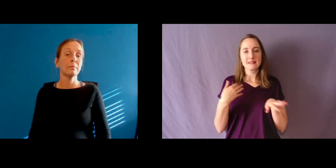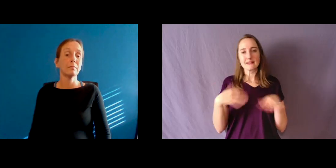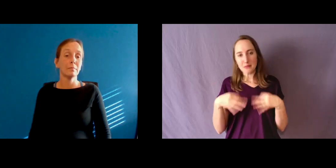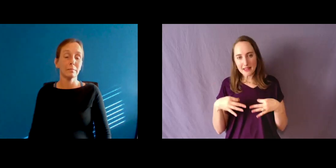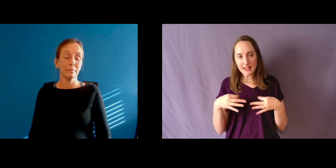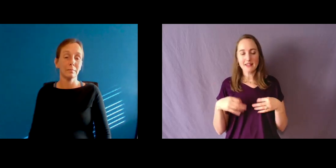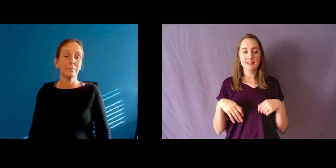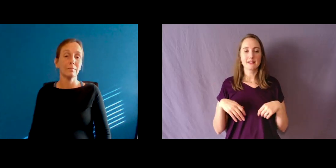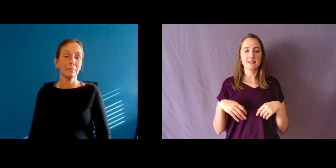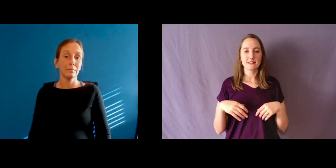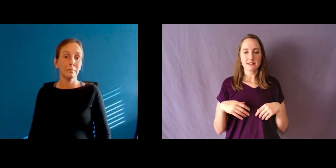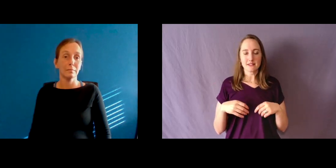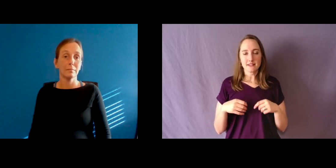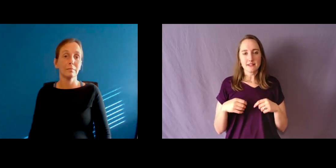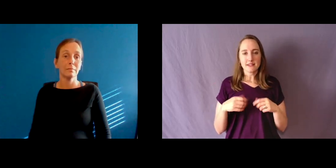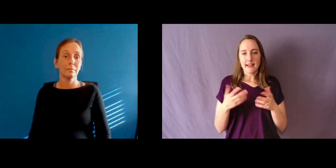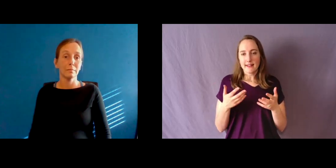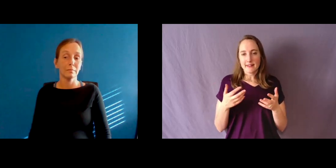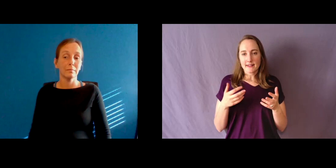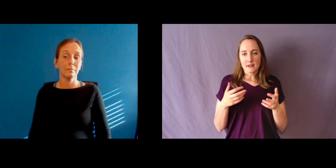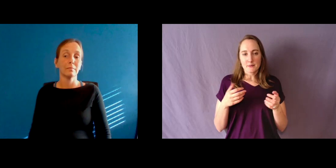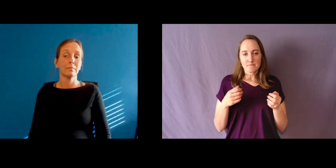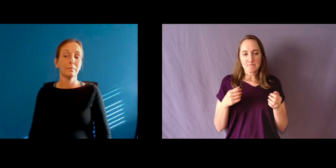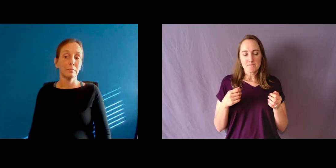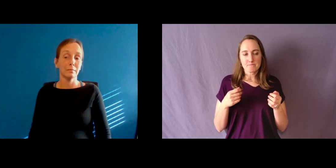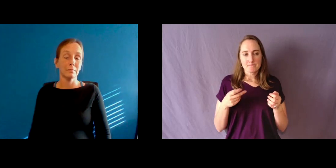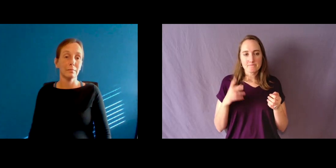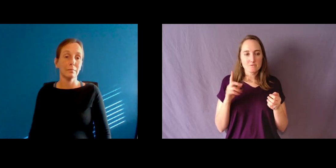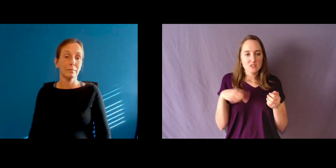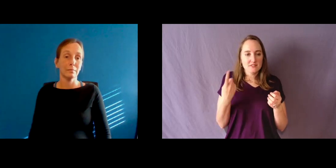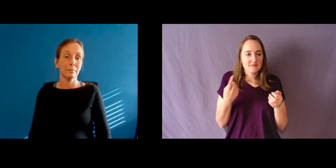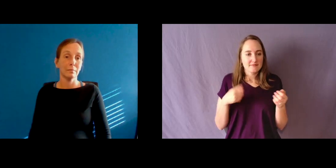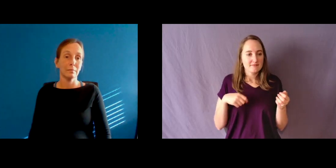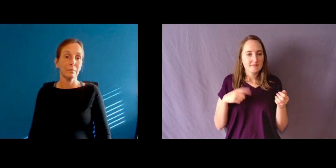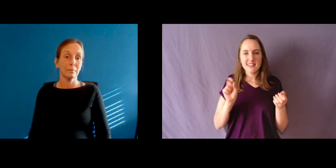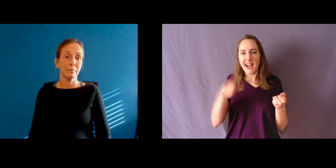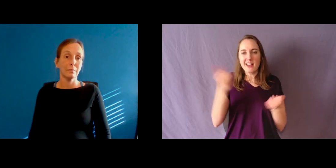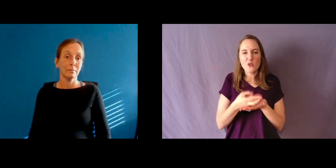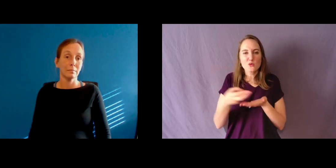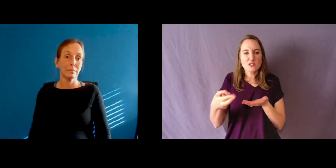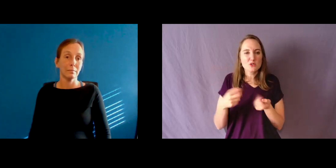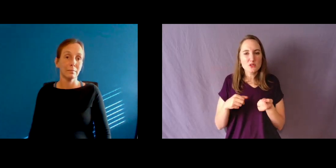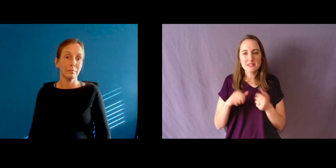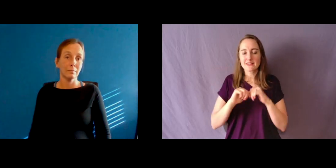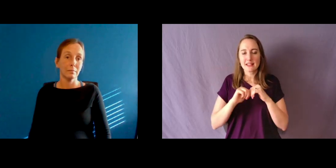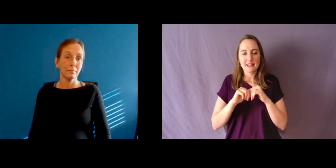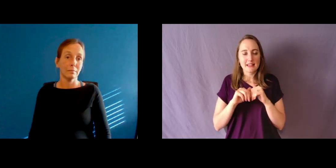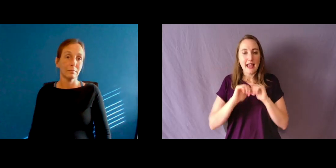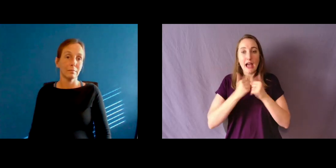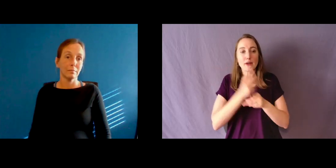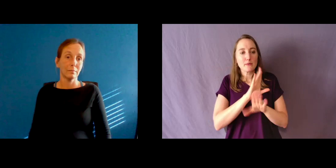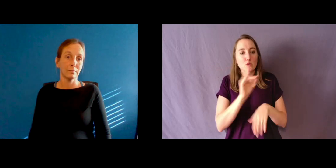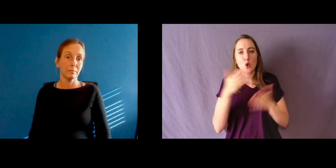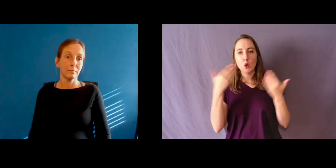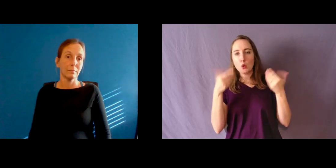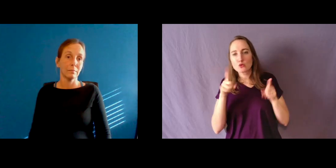more, things like that. And then of course, just kind of other resources of how to keep your dog cool in summer